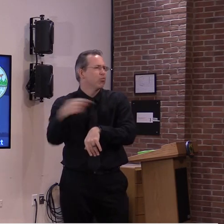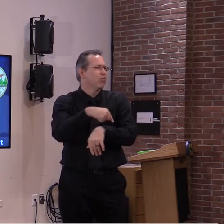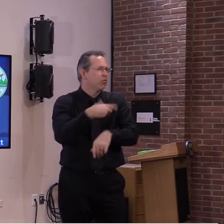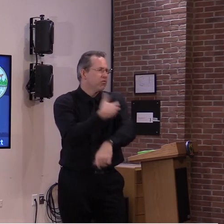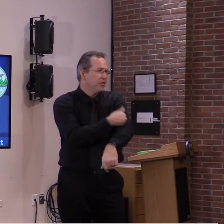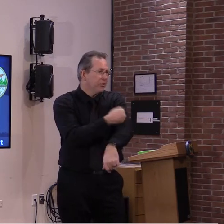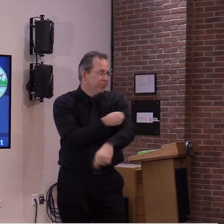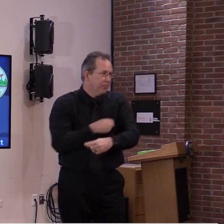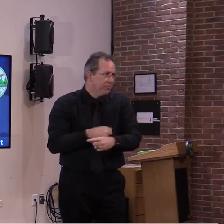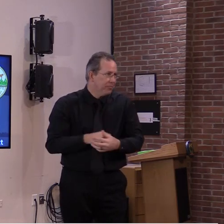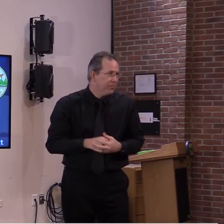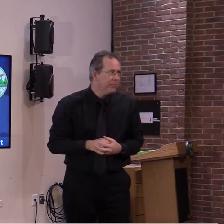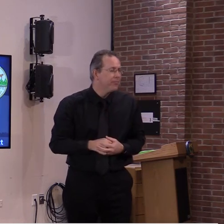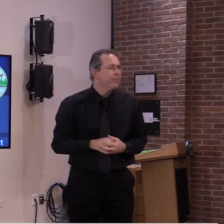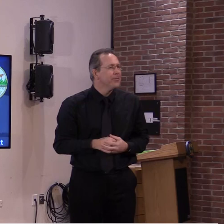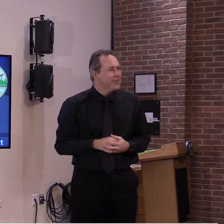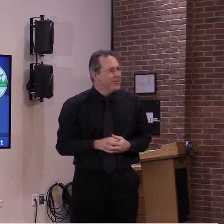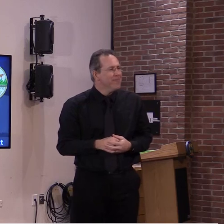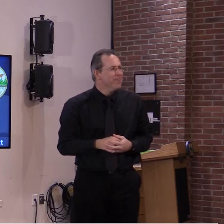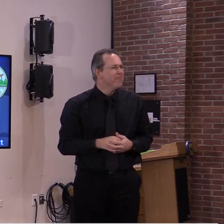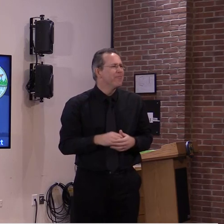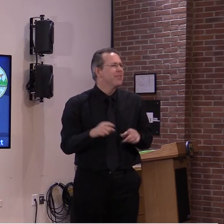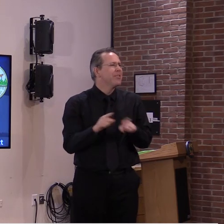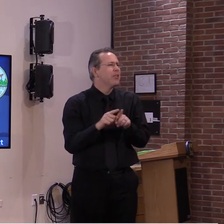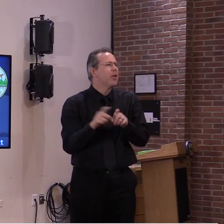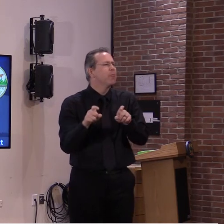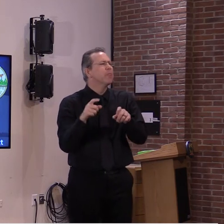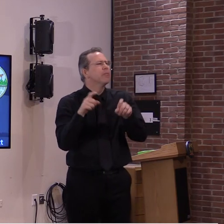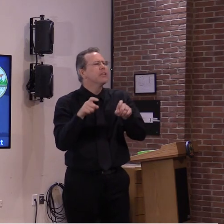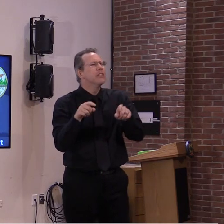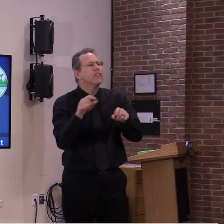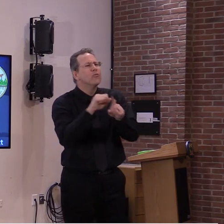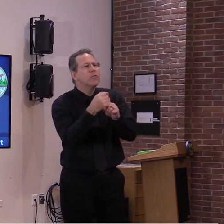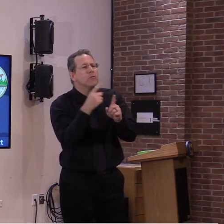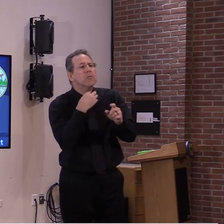somewhat akin to our testing situations, where as long as